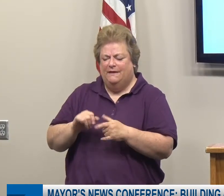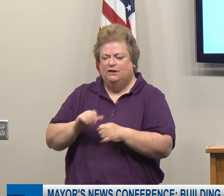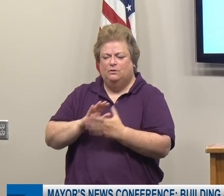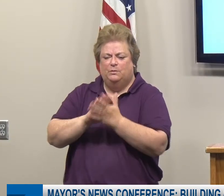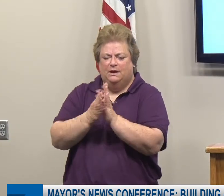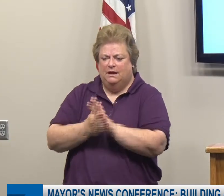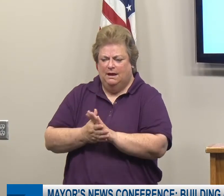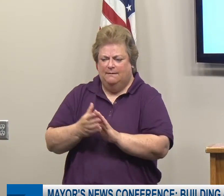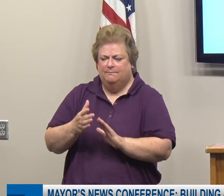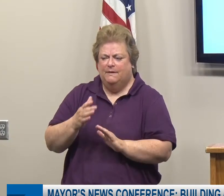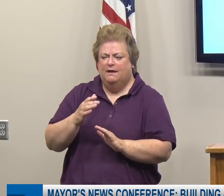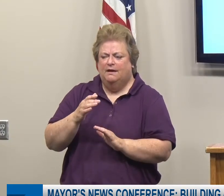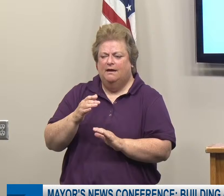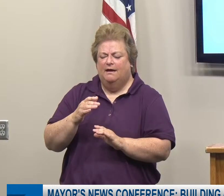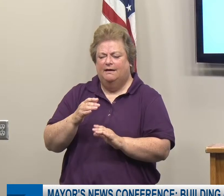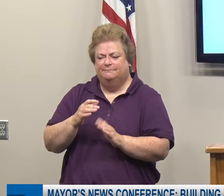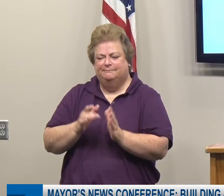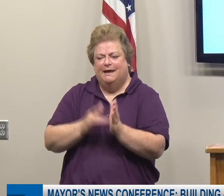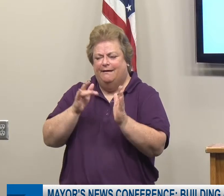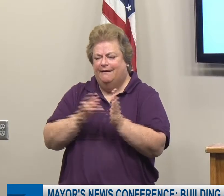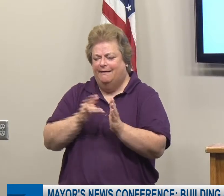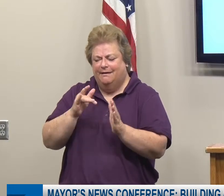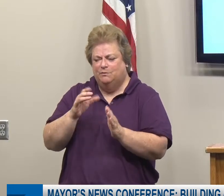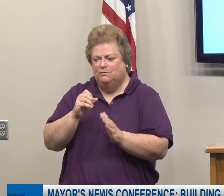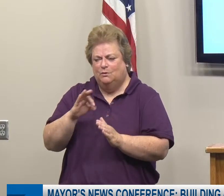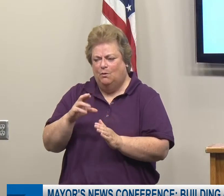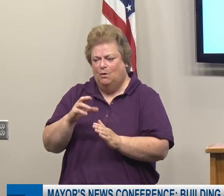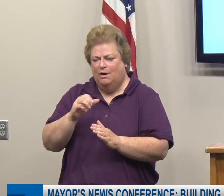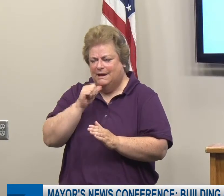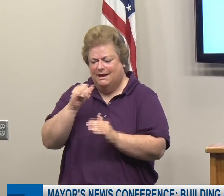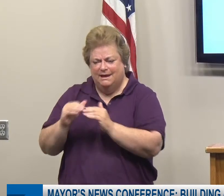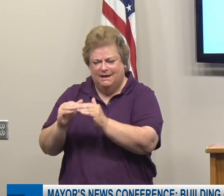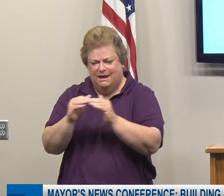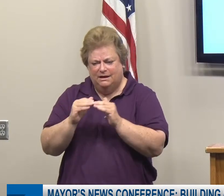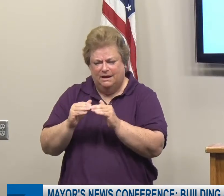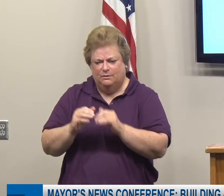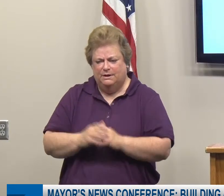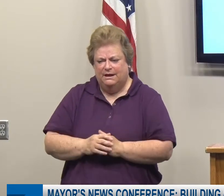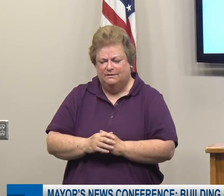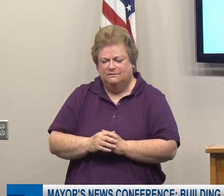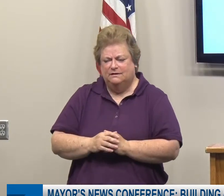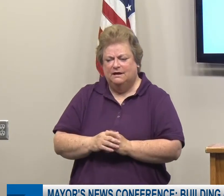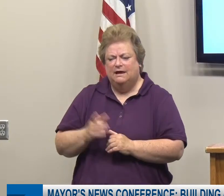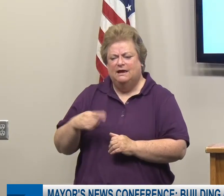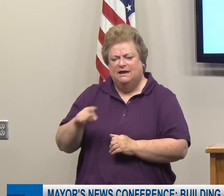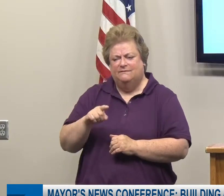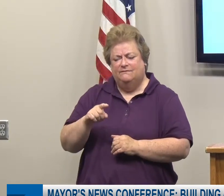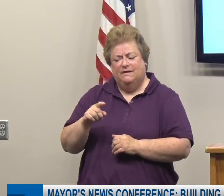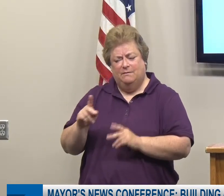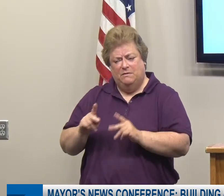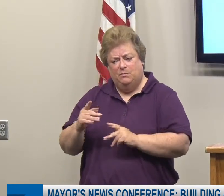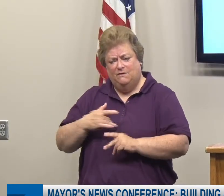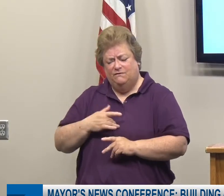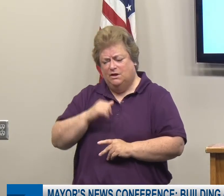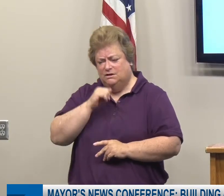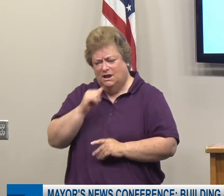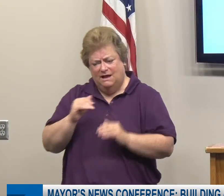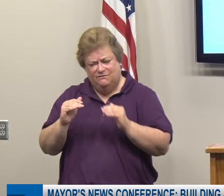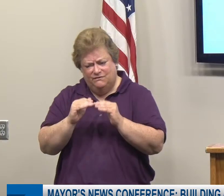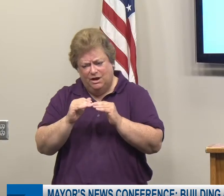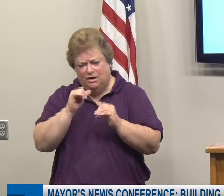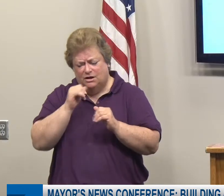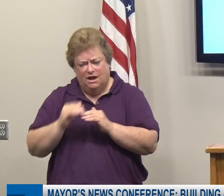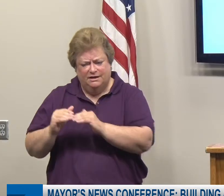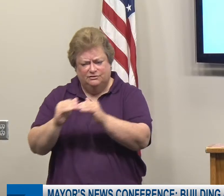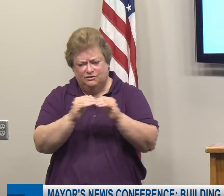or inequity. Of course, people are free to protest laws that they've deemed to be unfair or unjust, and there's a history